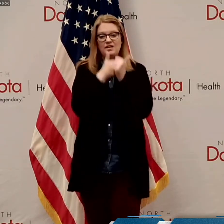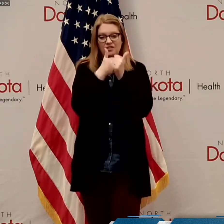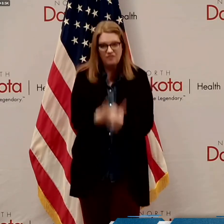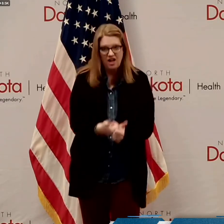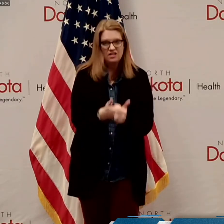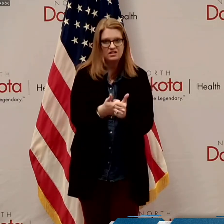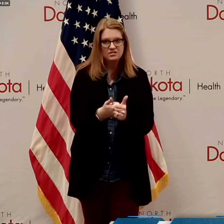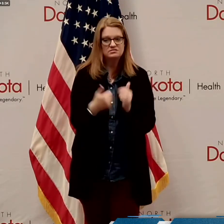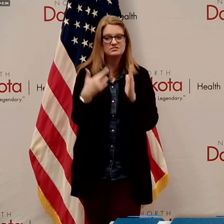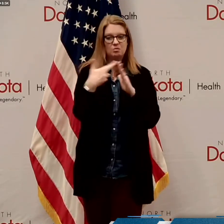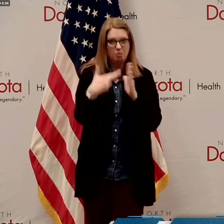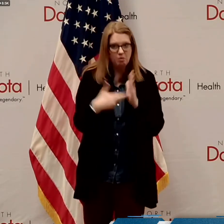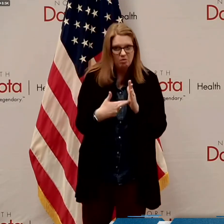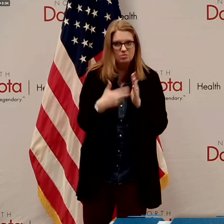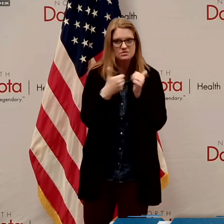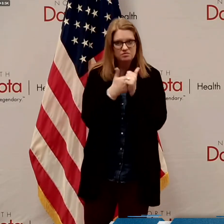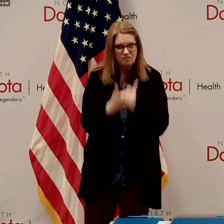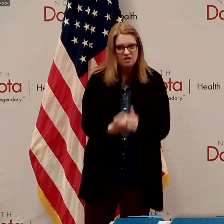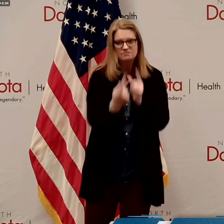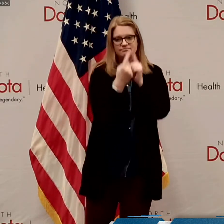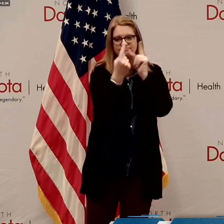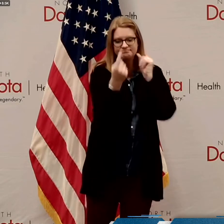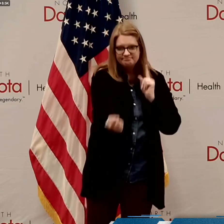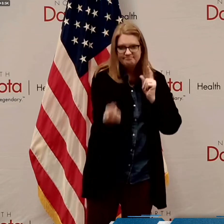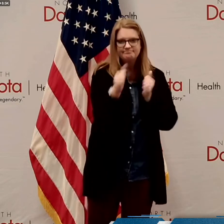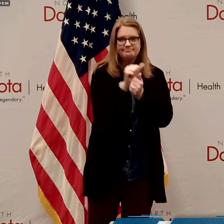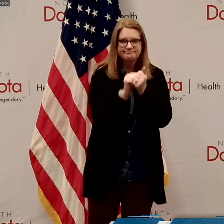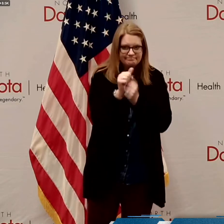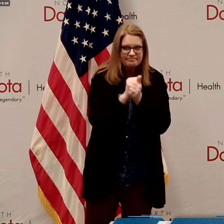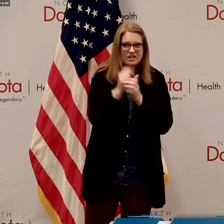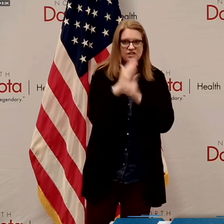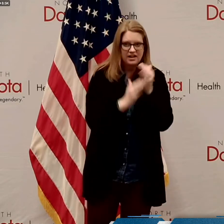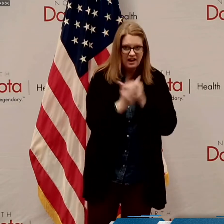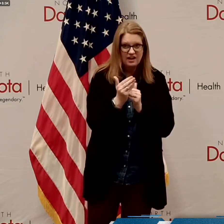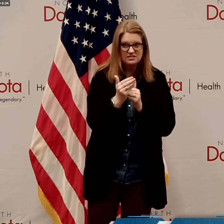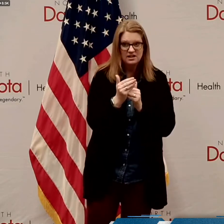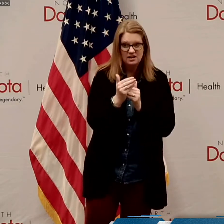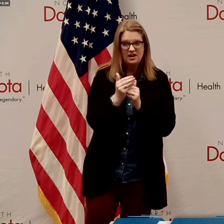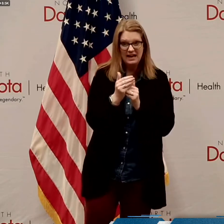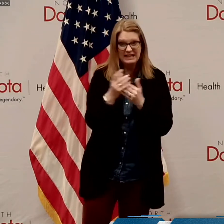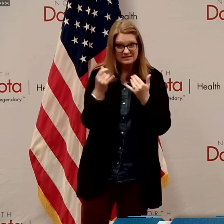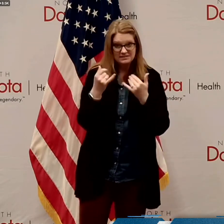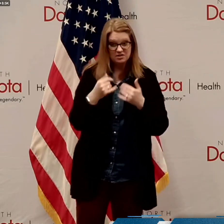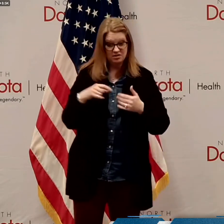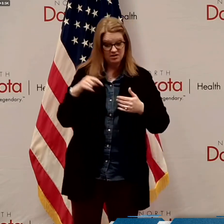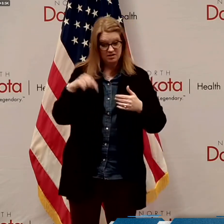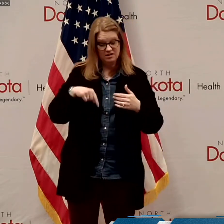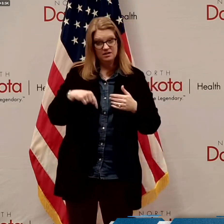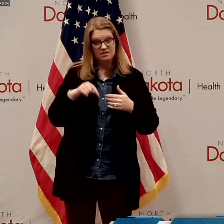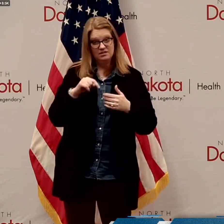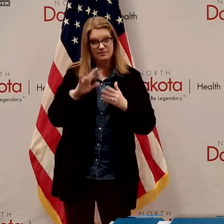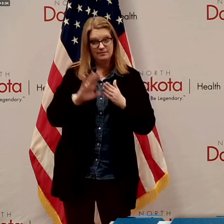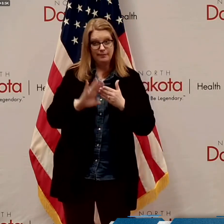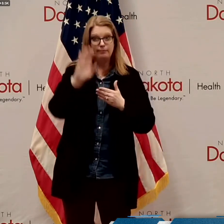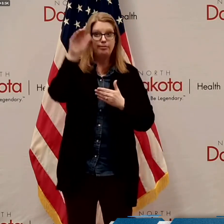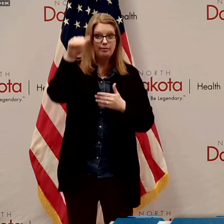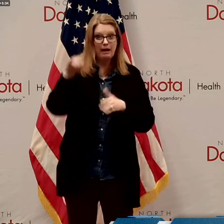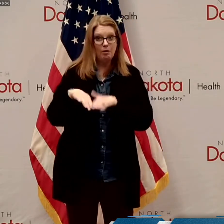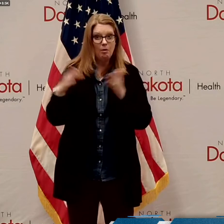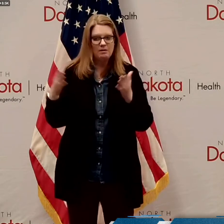we've talked about here. And many of those practices will need to be continued on even after we, quote,